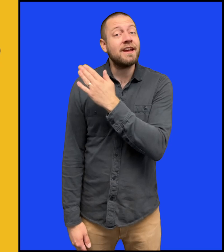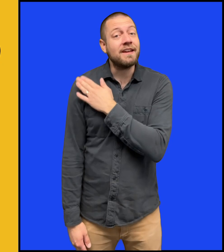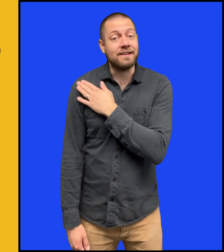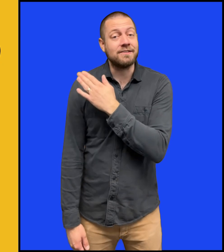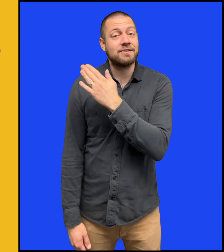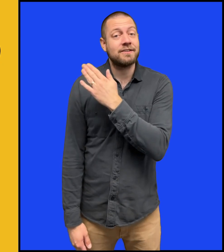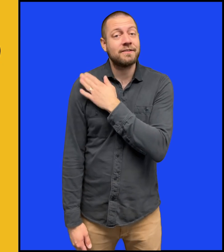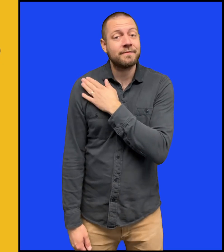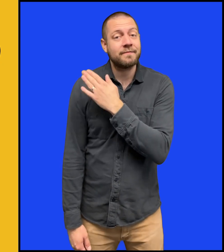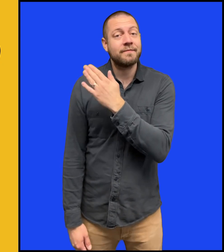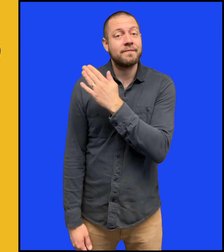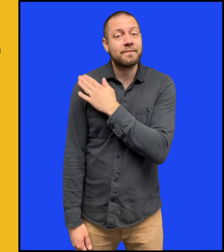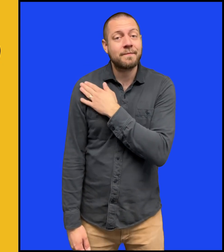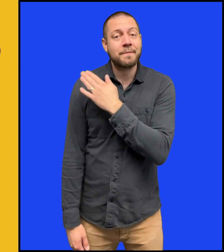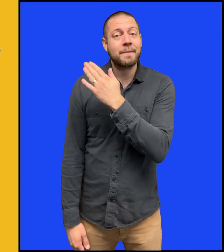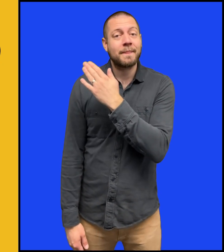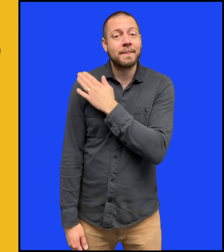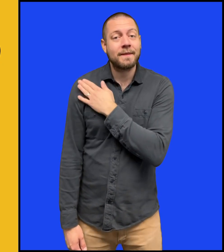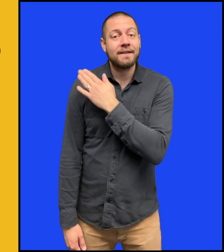it change?